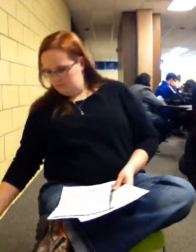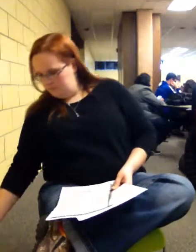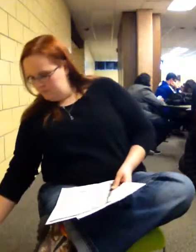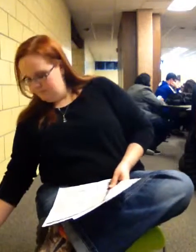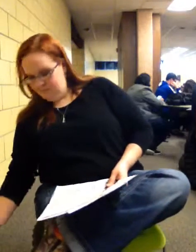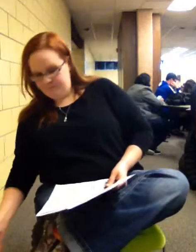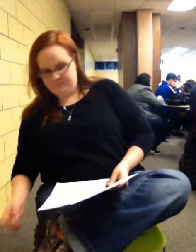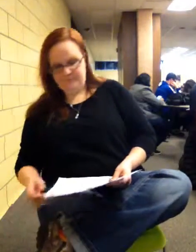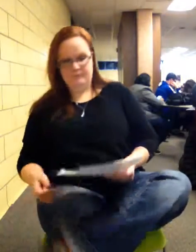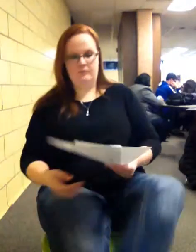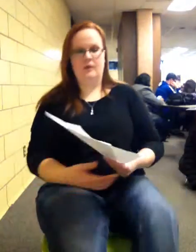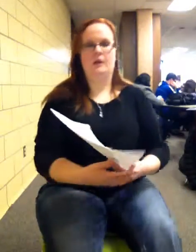Now that the computer